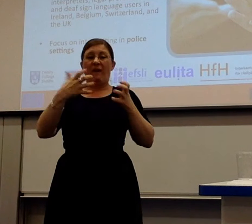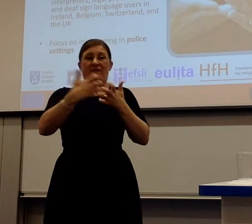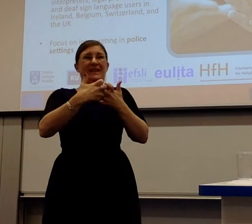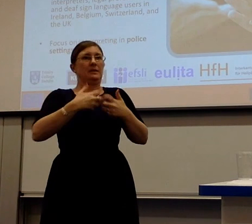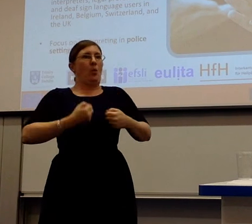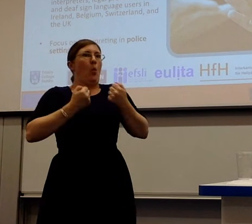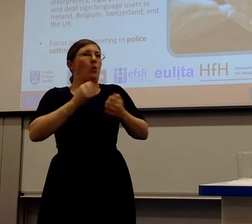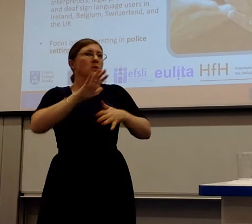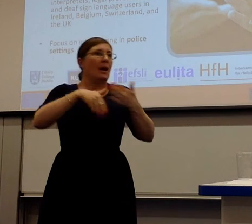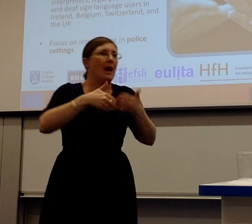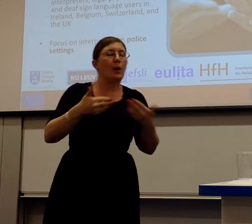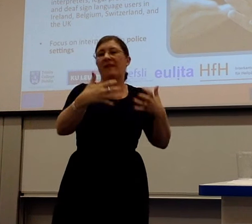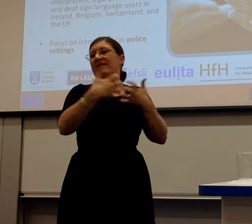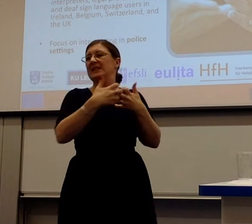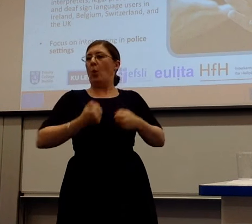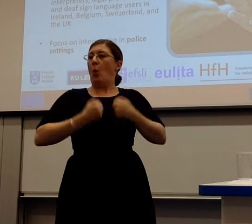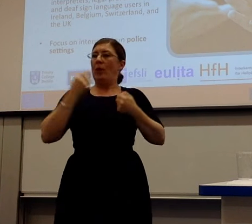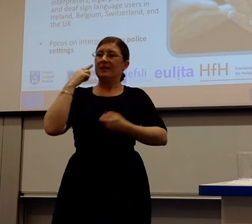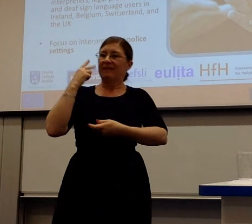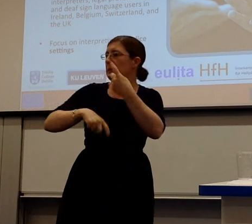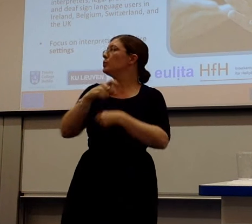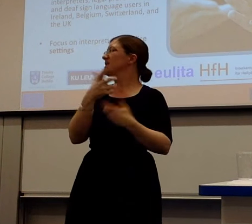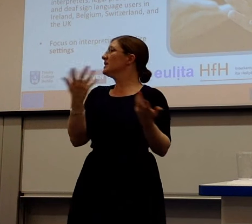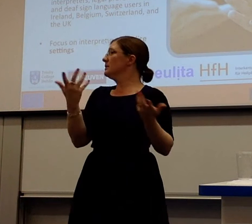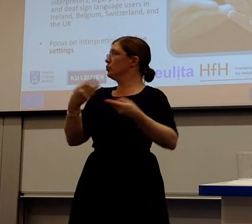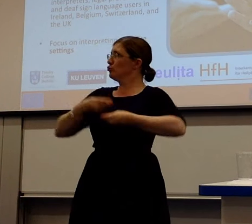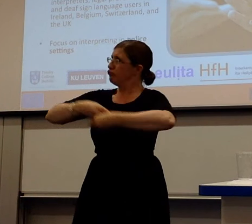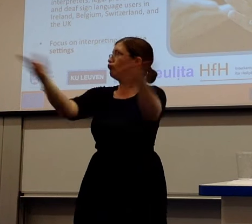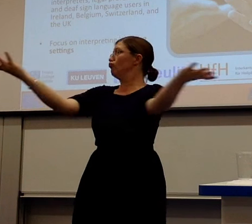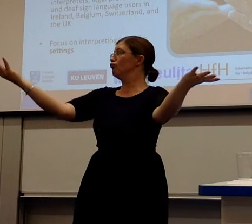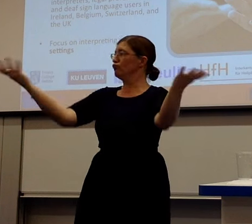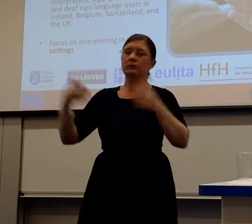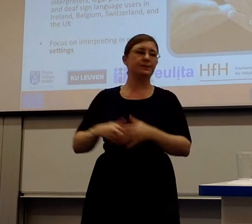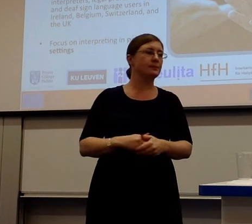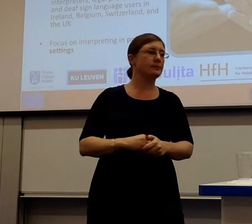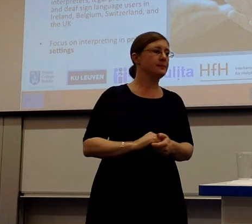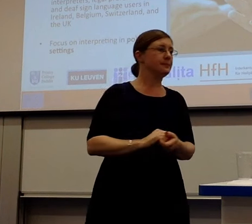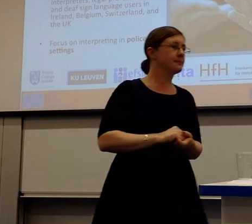within their countries. So it was to create adaptable and flexible resources that would be useful Europe-wide.